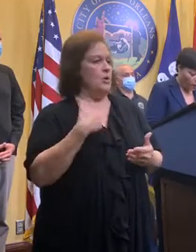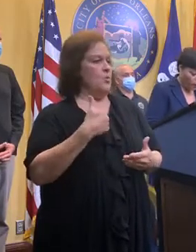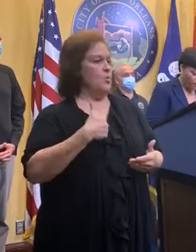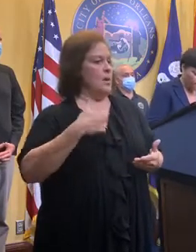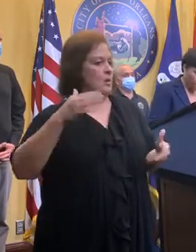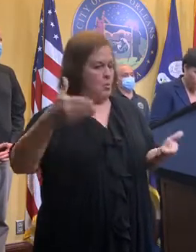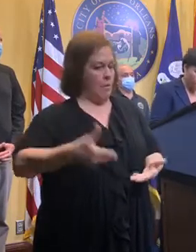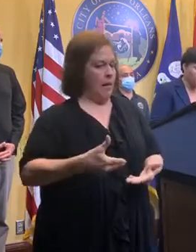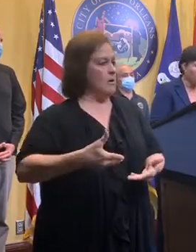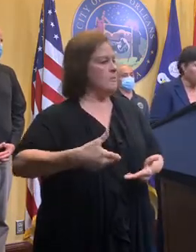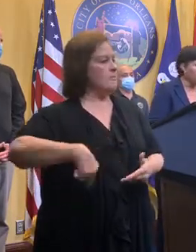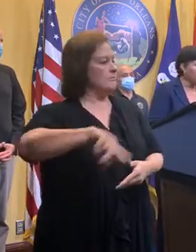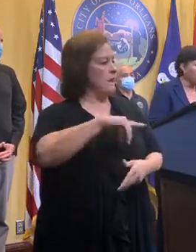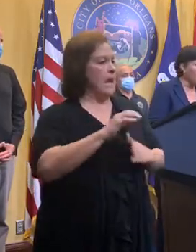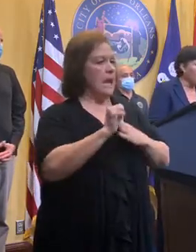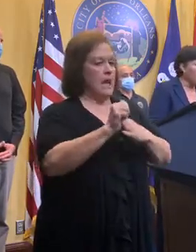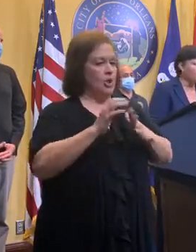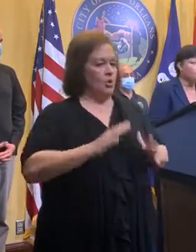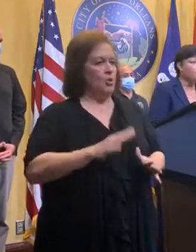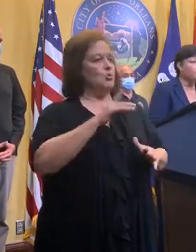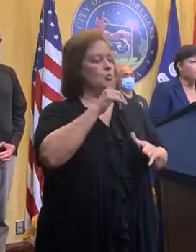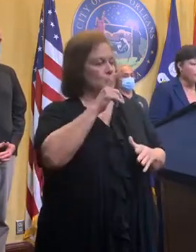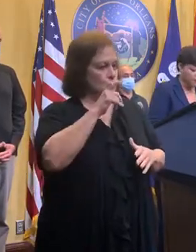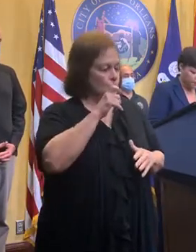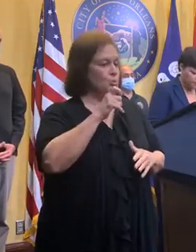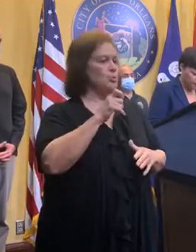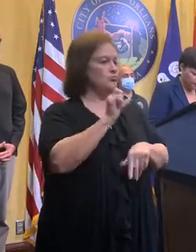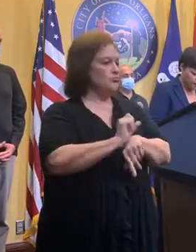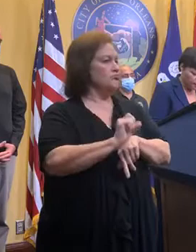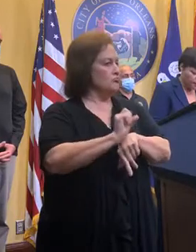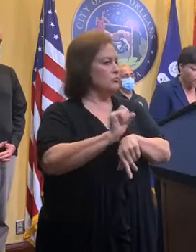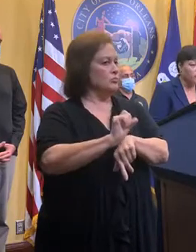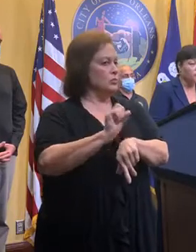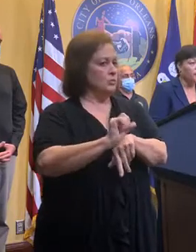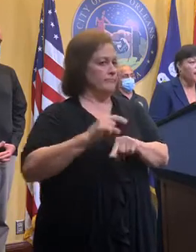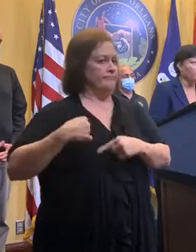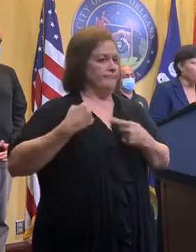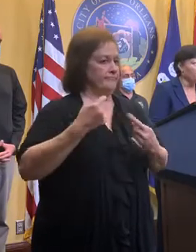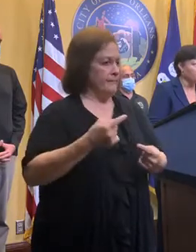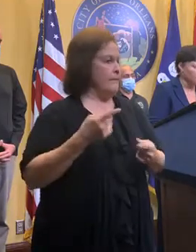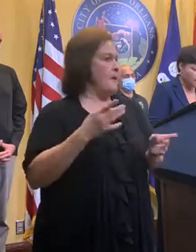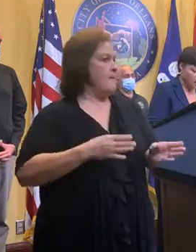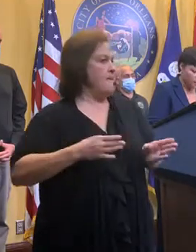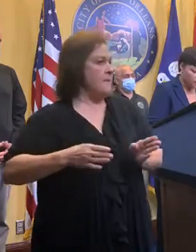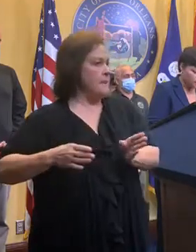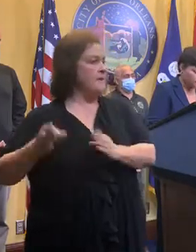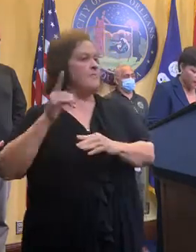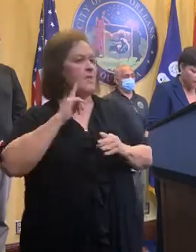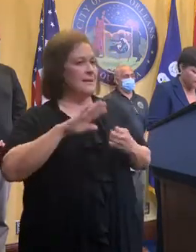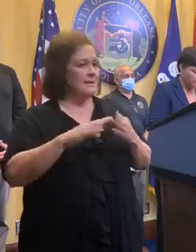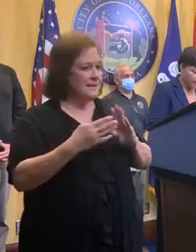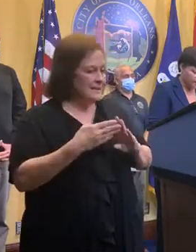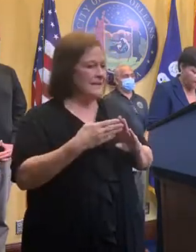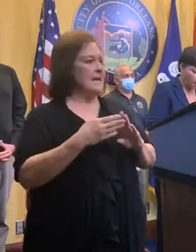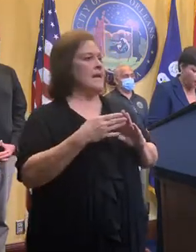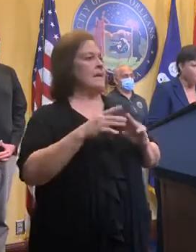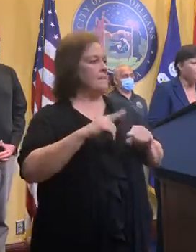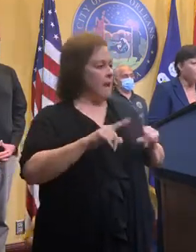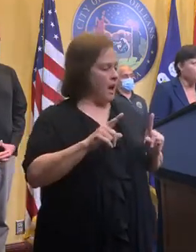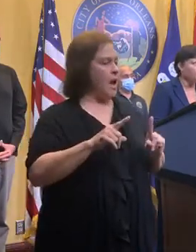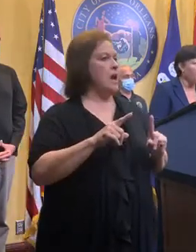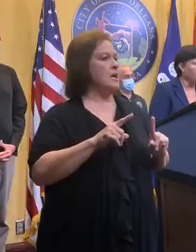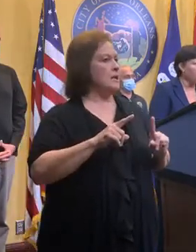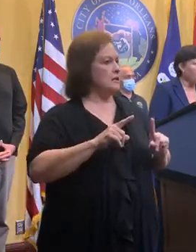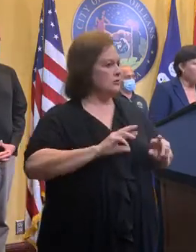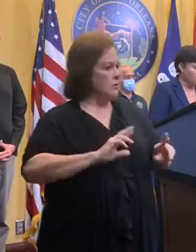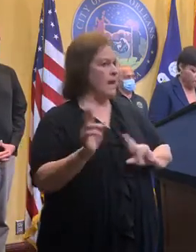welcome all of these leaders who have just been relentless in not only preparing our city, but just standing tall and